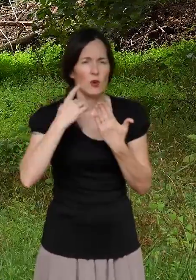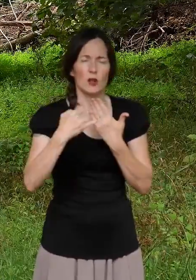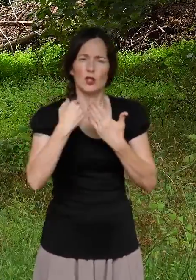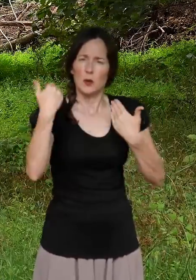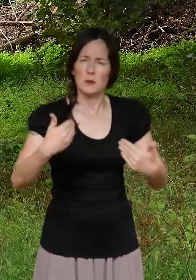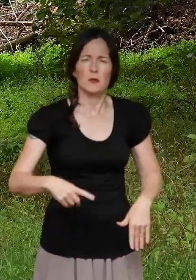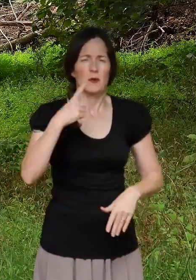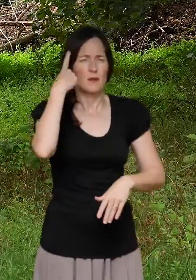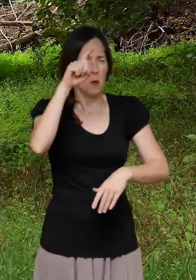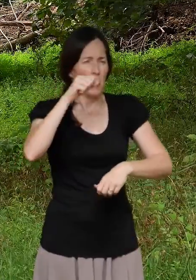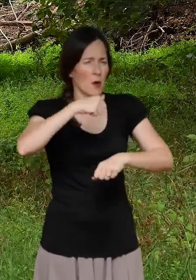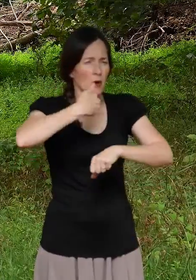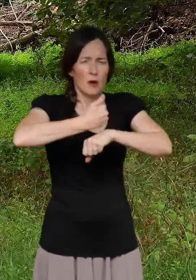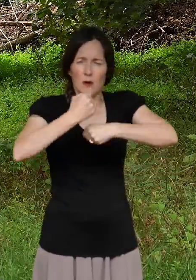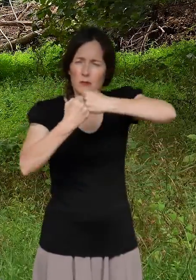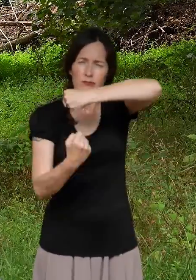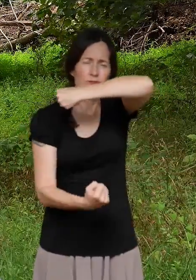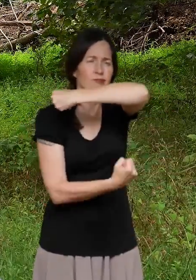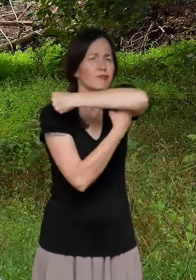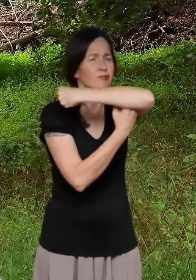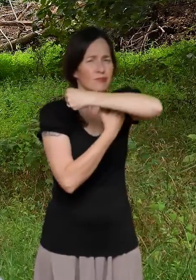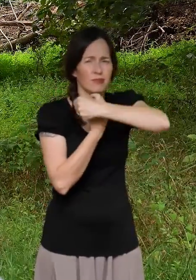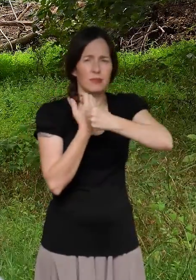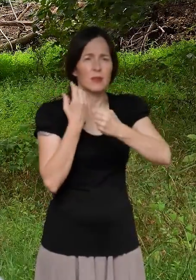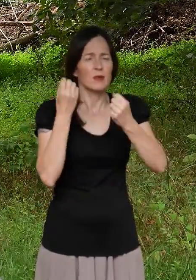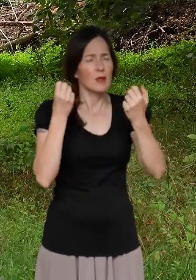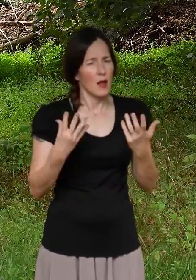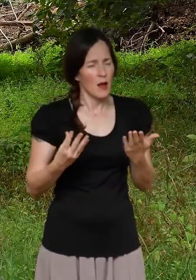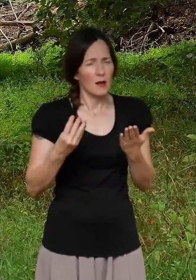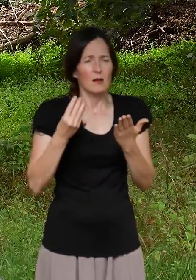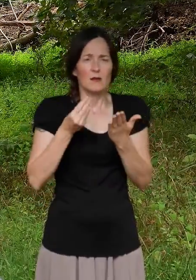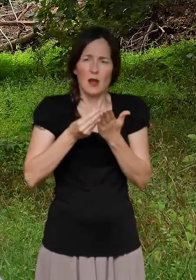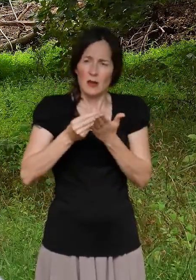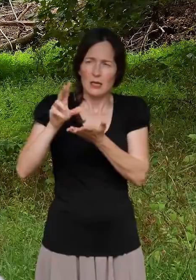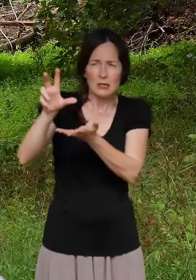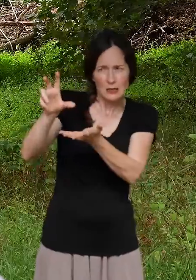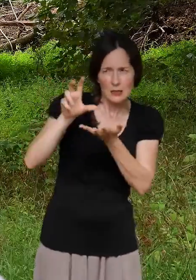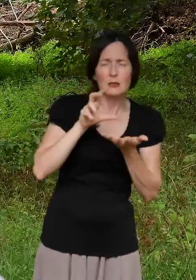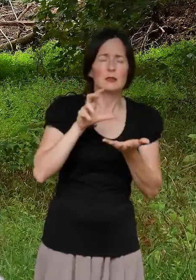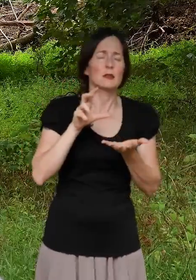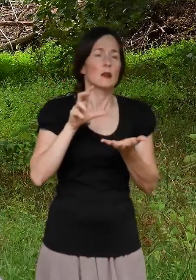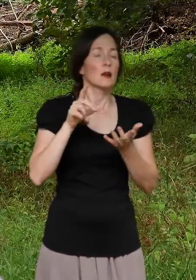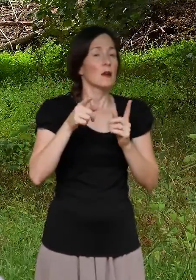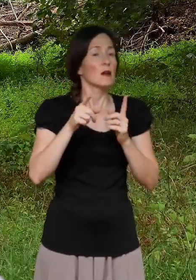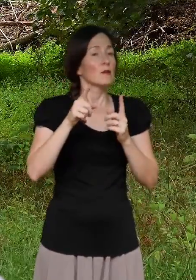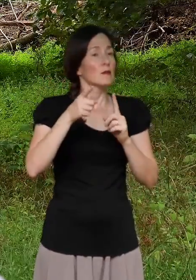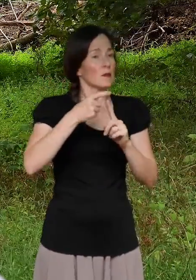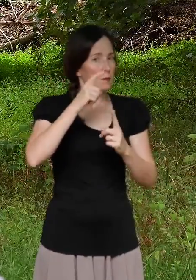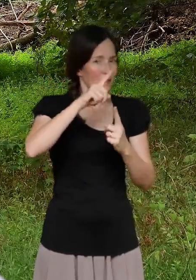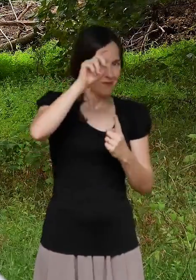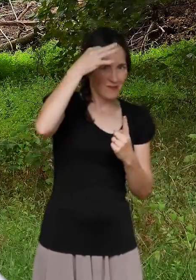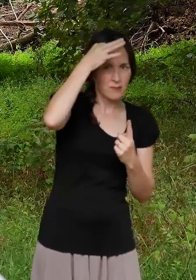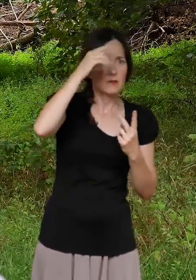coastal state on the Chesapeake Bay and its countless tributaries, flooding impacts every single jurisdiction in the state.